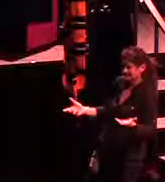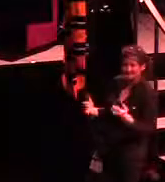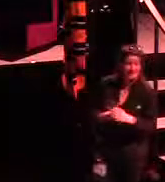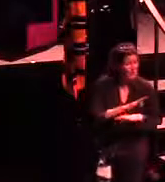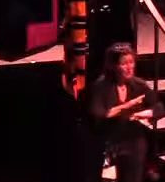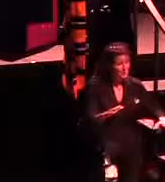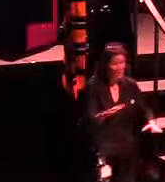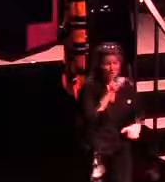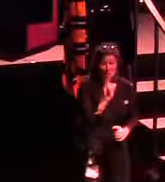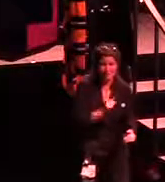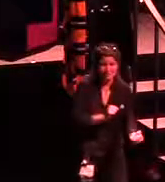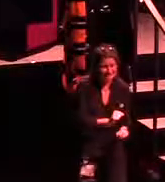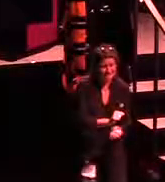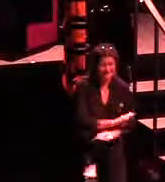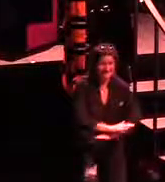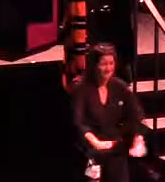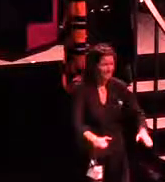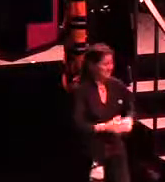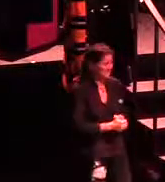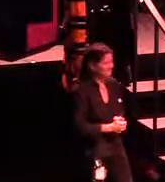not goat sex. They haven't invested in goat sex.